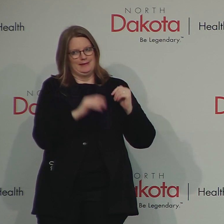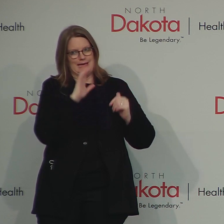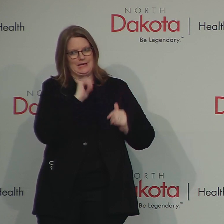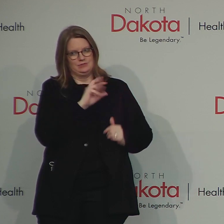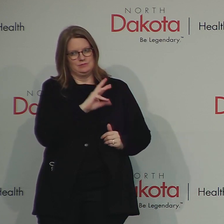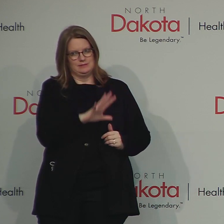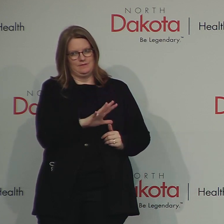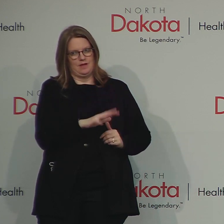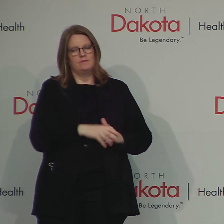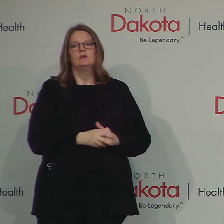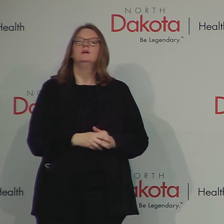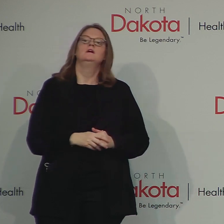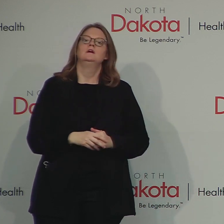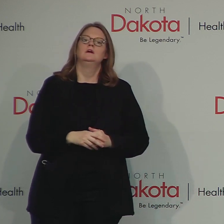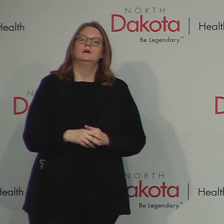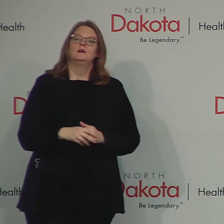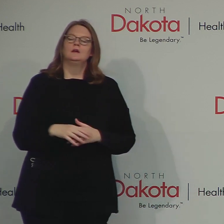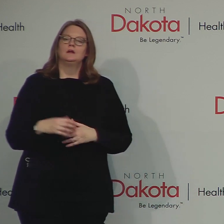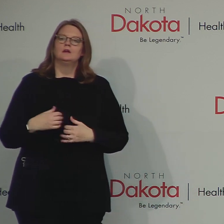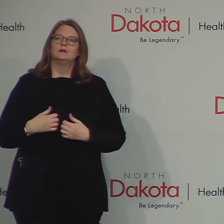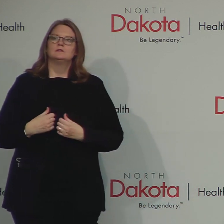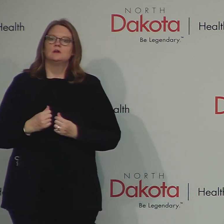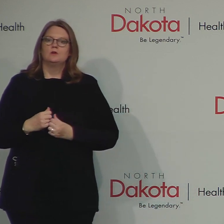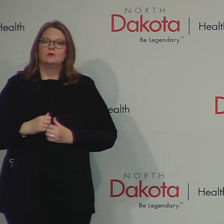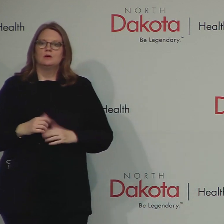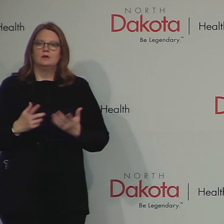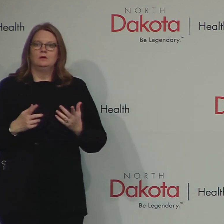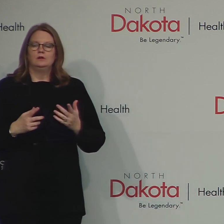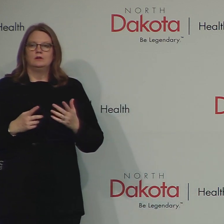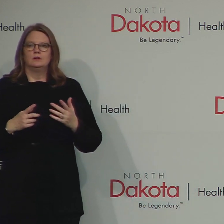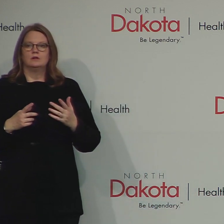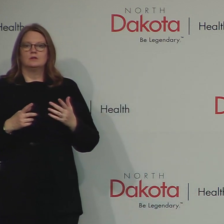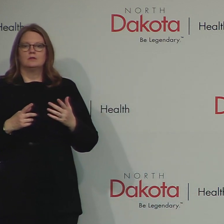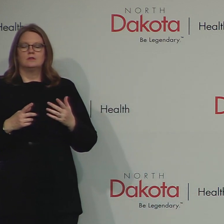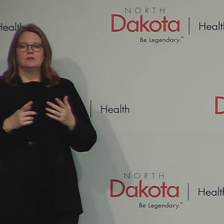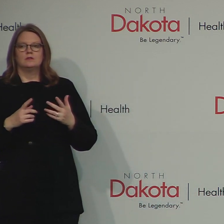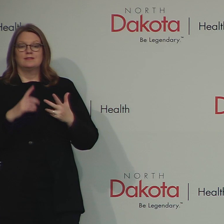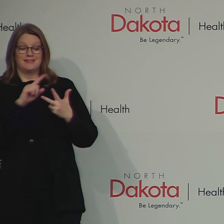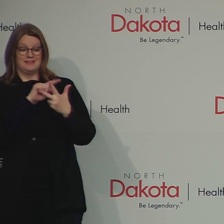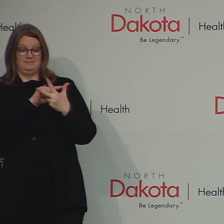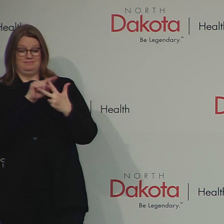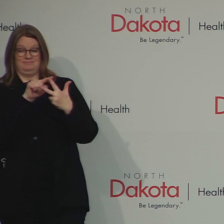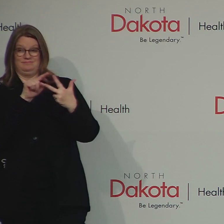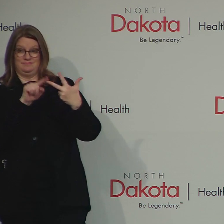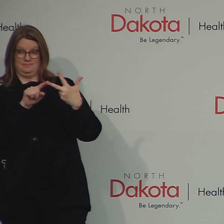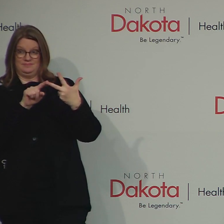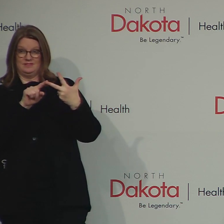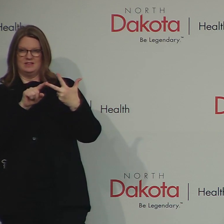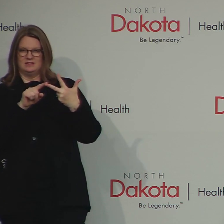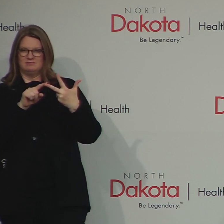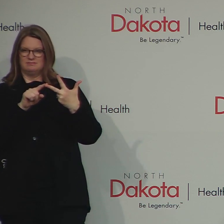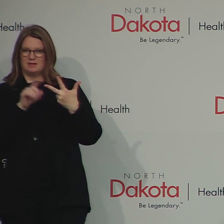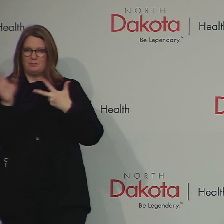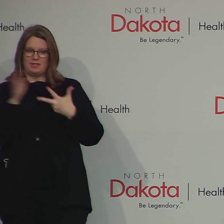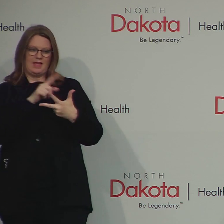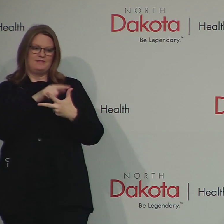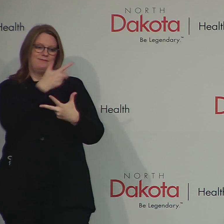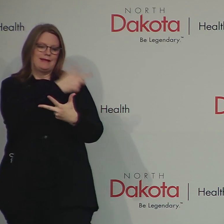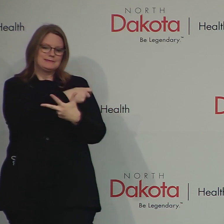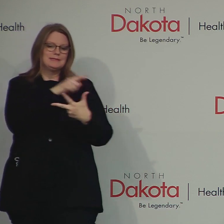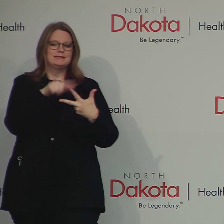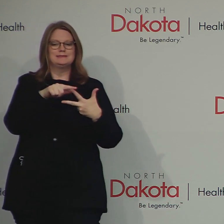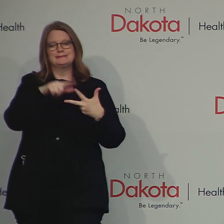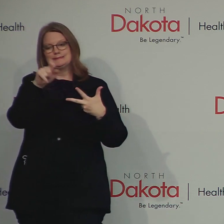So the effort that we put in place is not indefinite. The three prongs of the stool that we're talking about, vaccines,